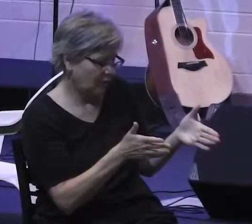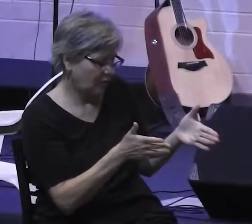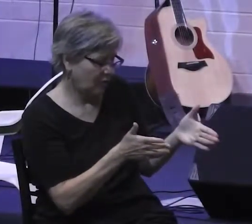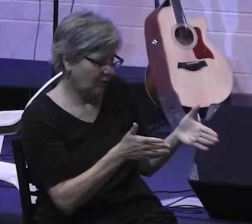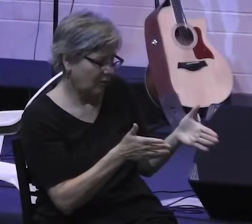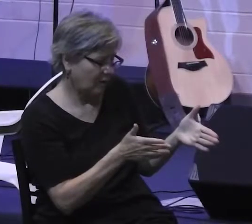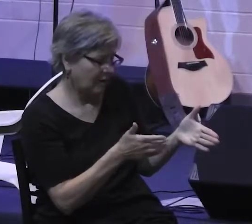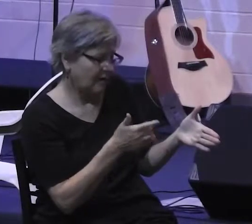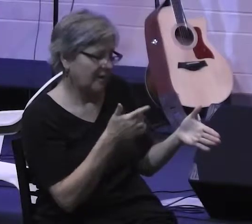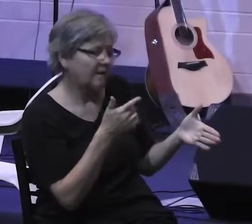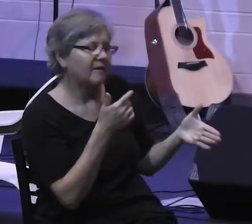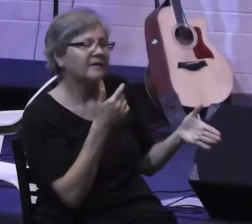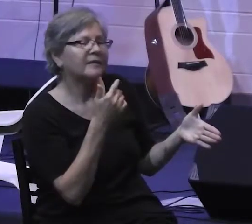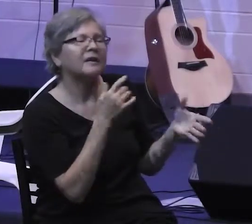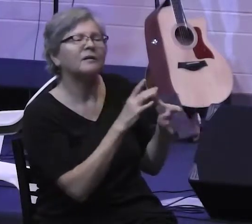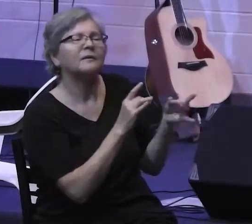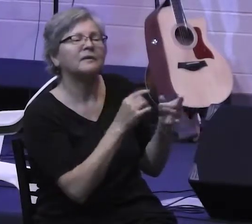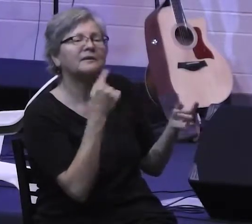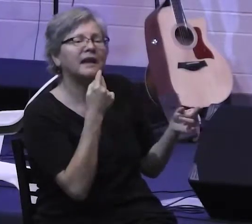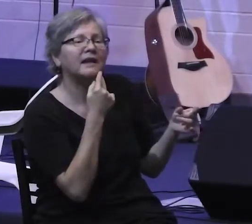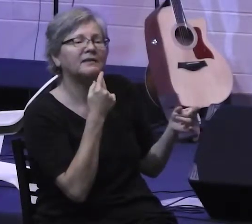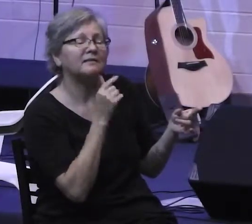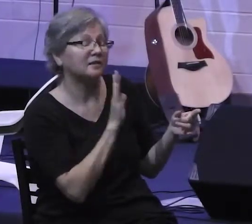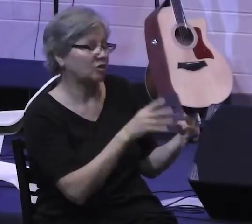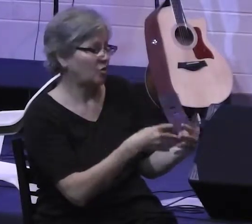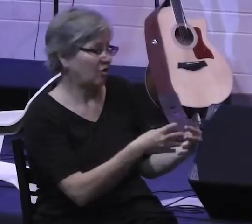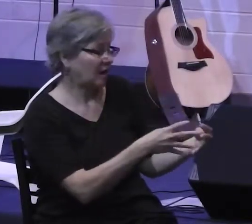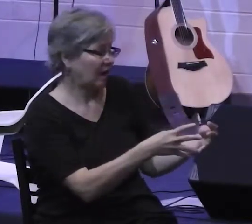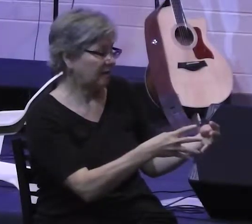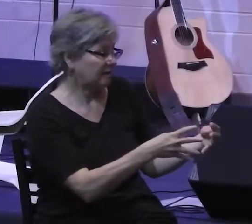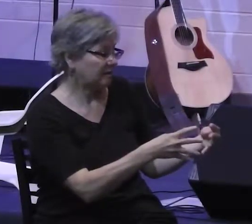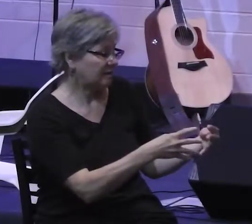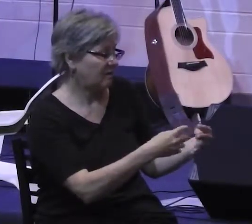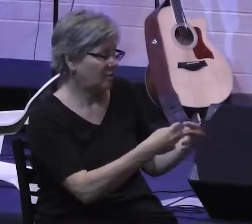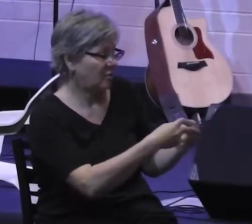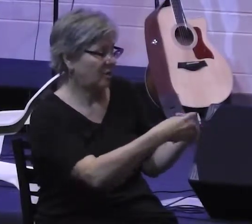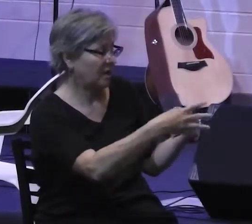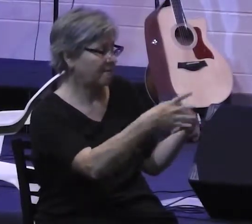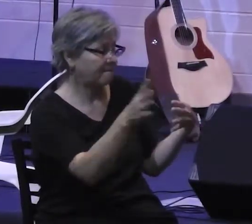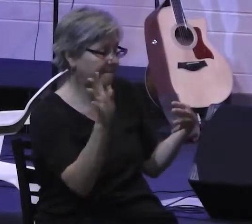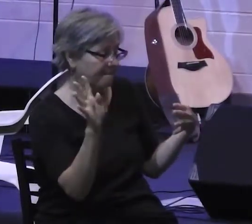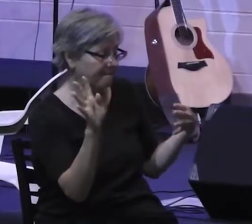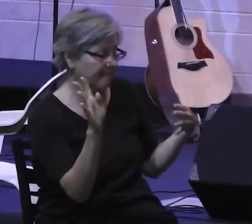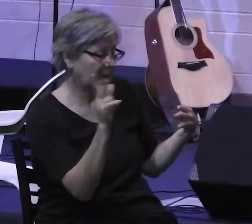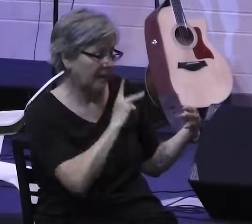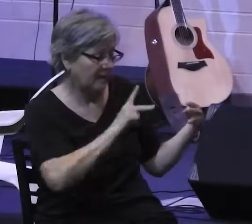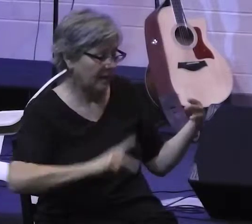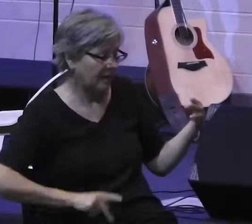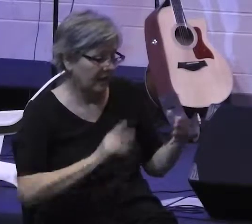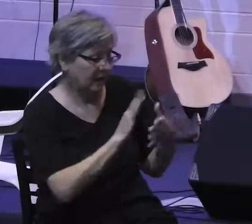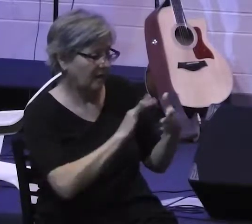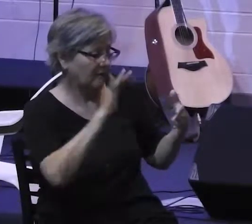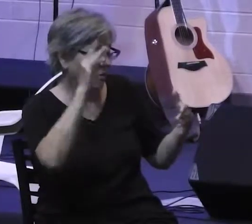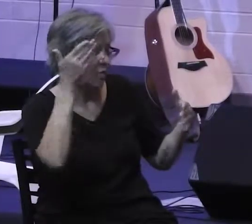says, lift up your gates, open wide your doors. The King of glory has come forth.